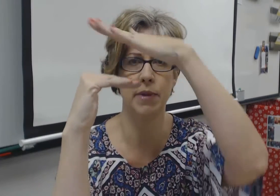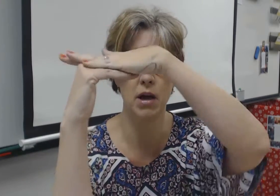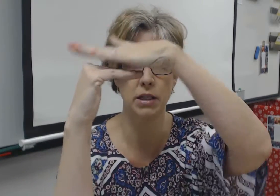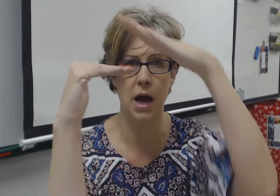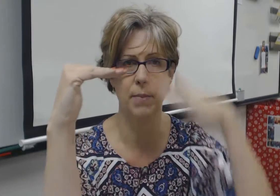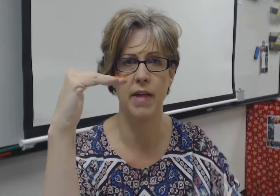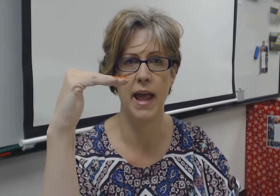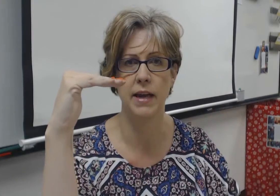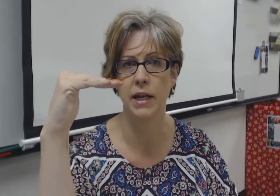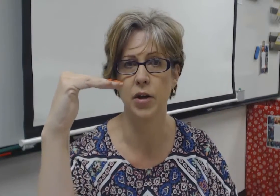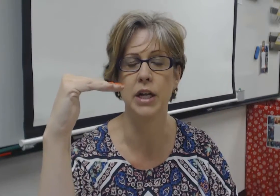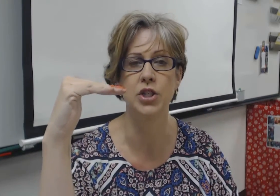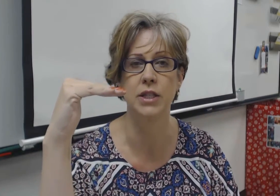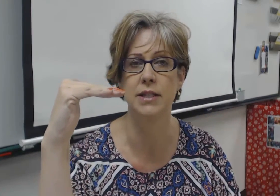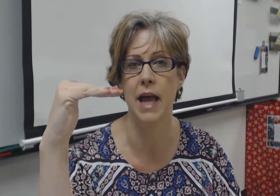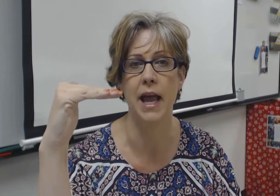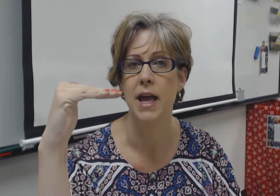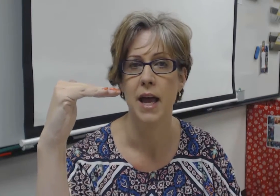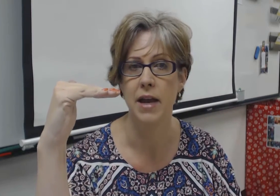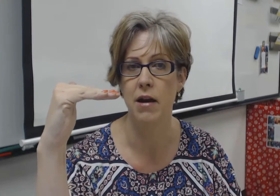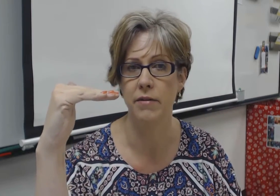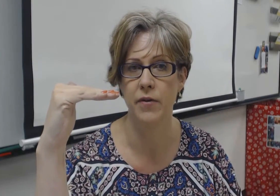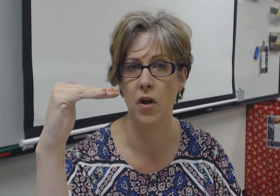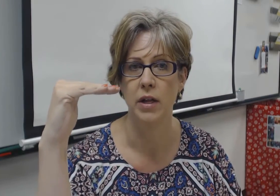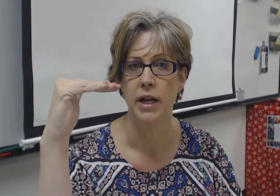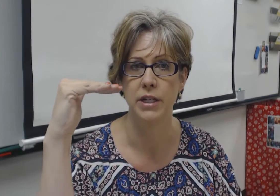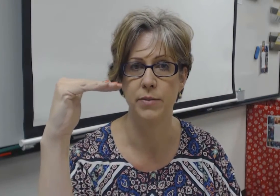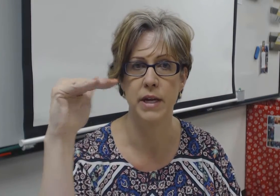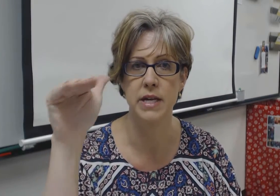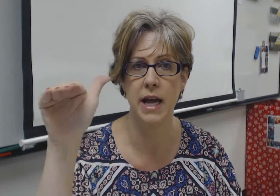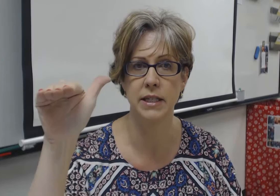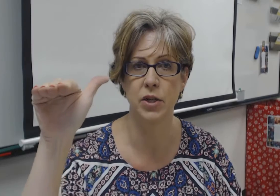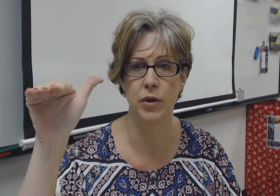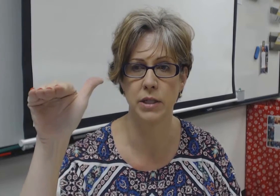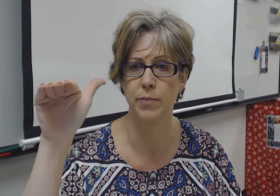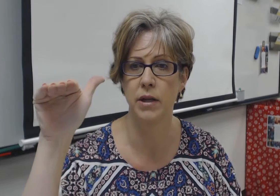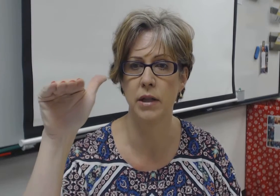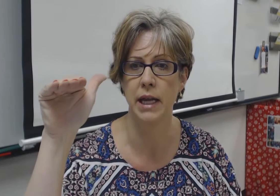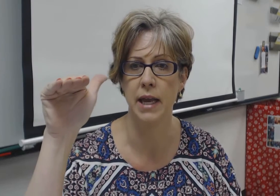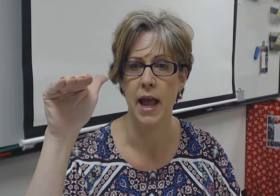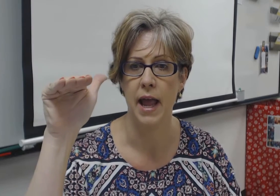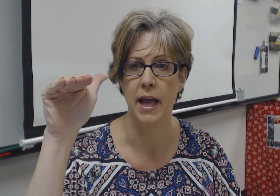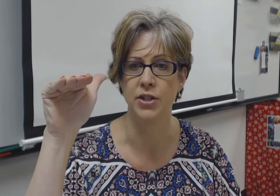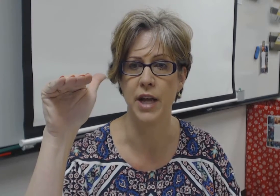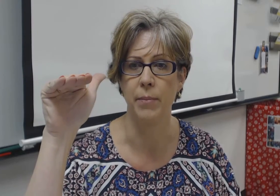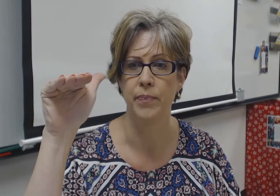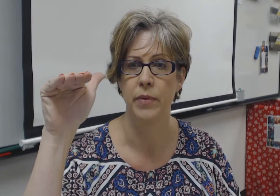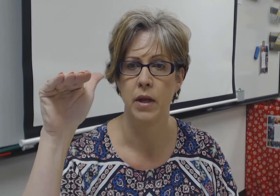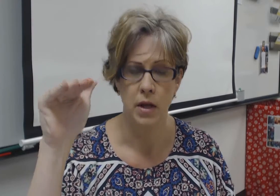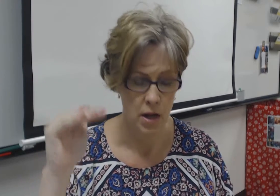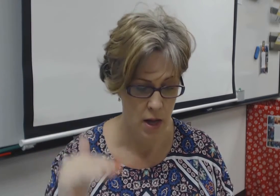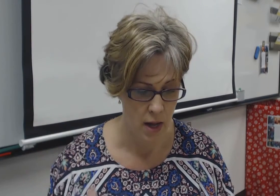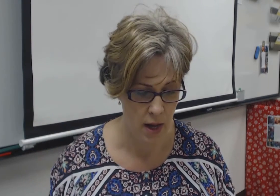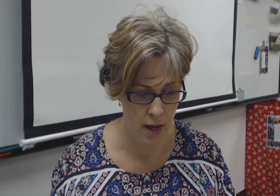something on top of the hand here, and it should stay and not fall. It should be a nice, crisp, clean hand shape.